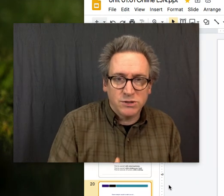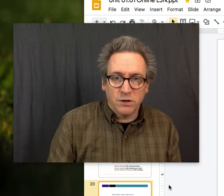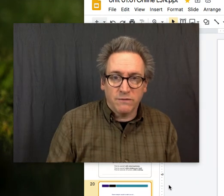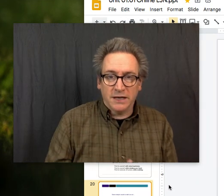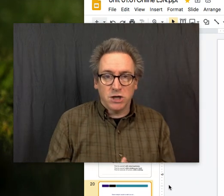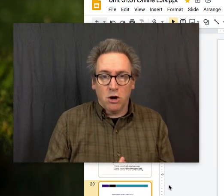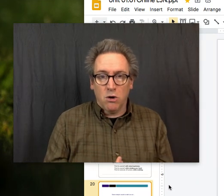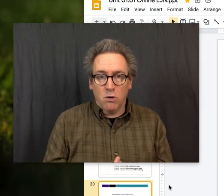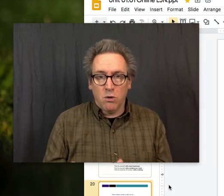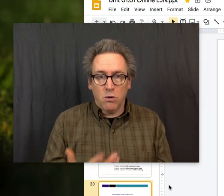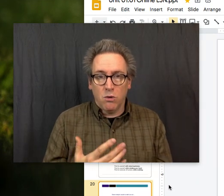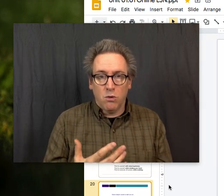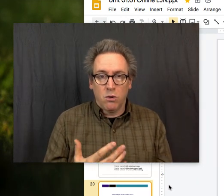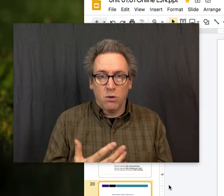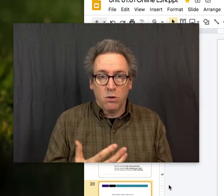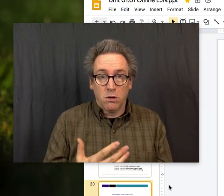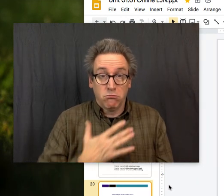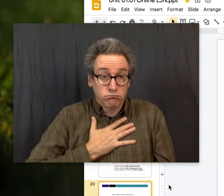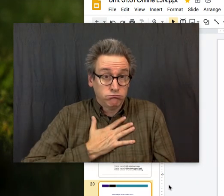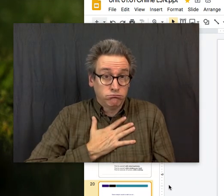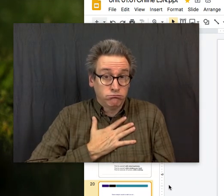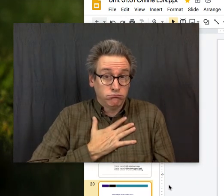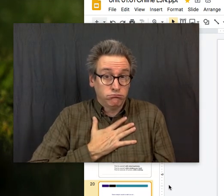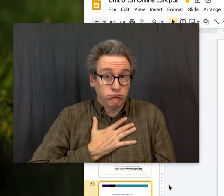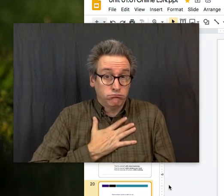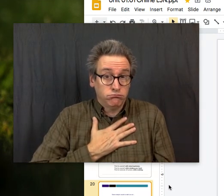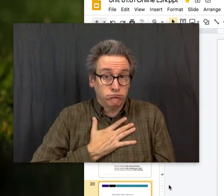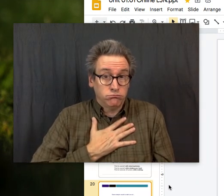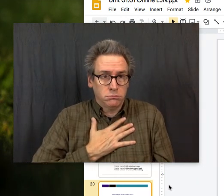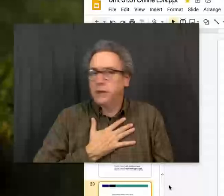same sort of thing. So